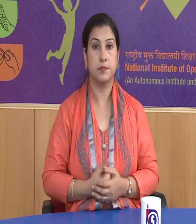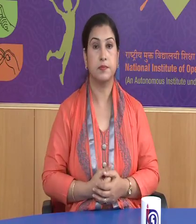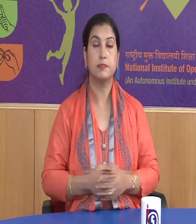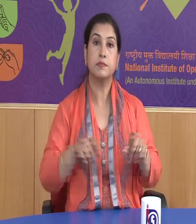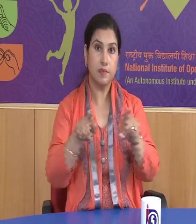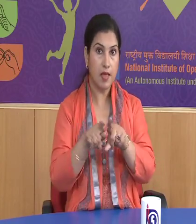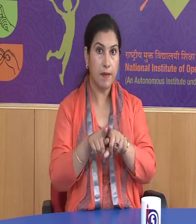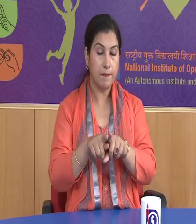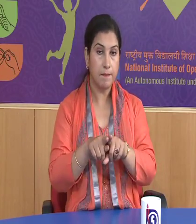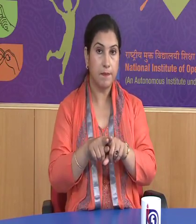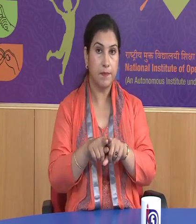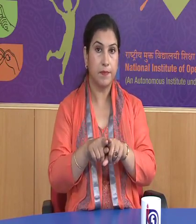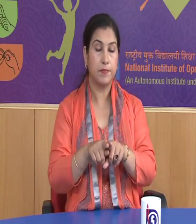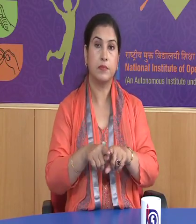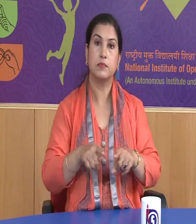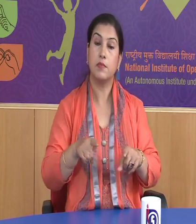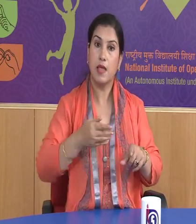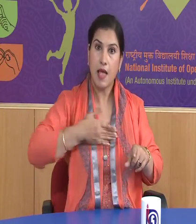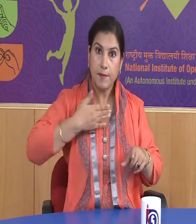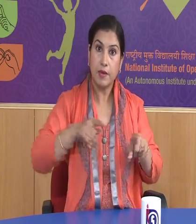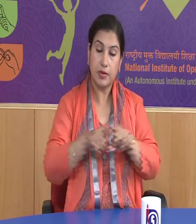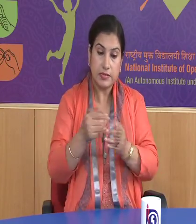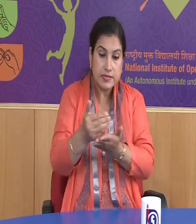and safe in their country